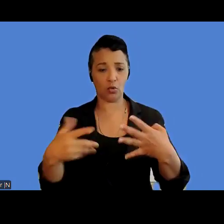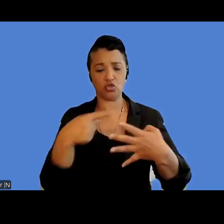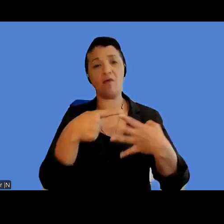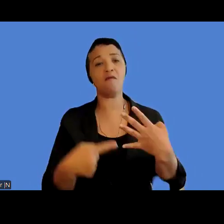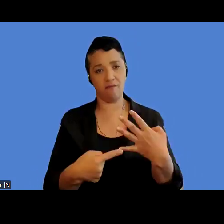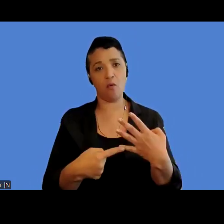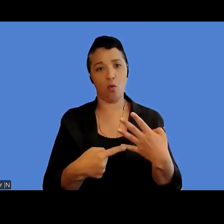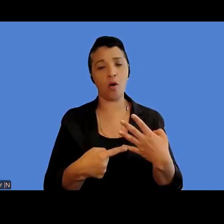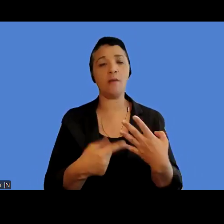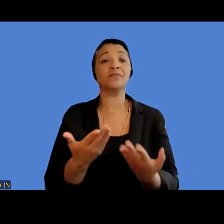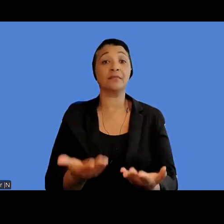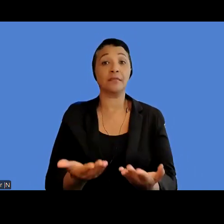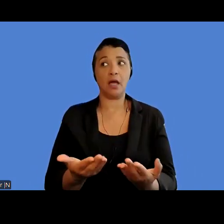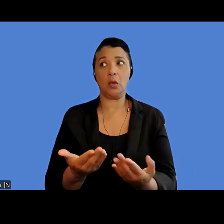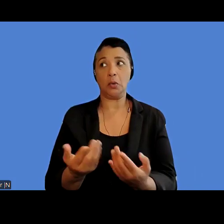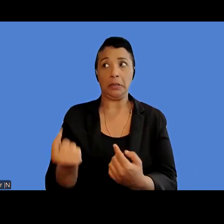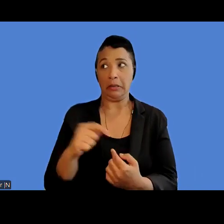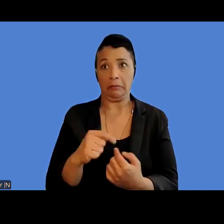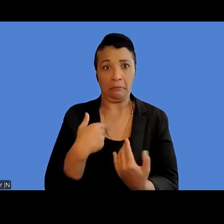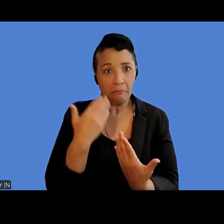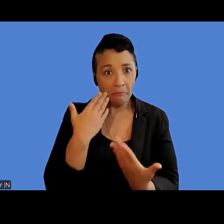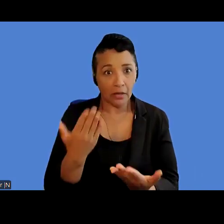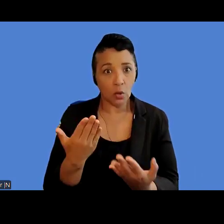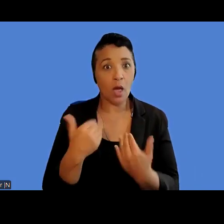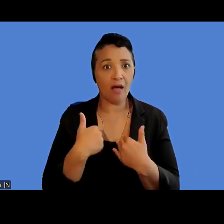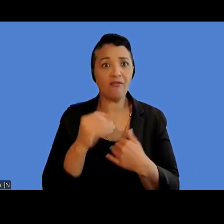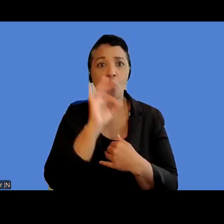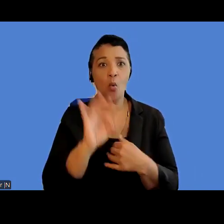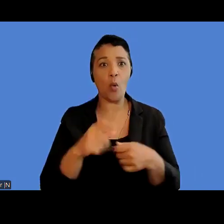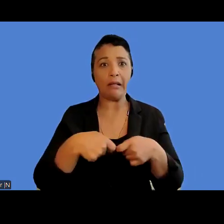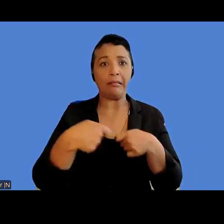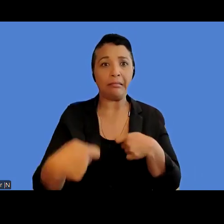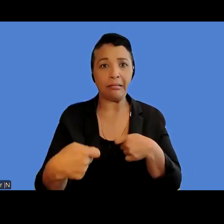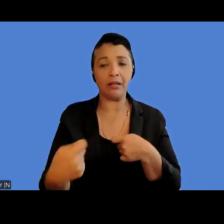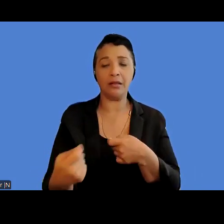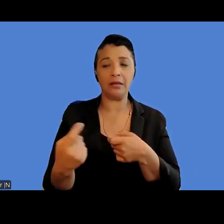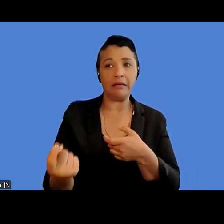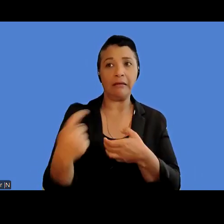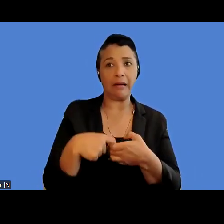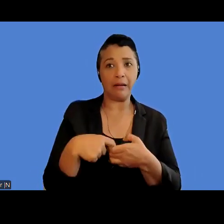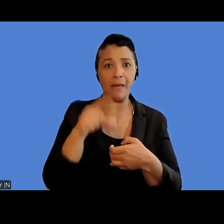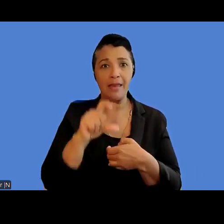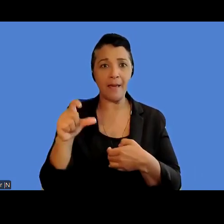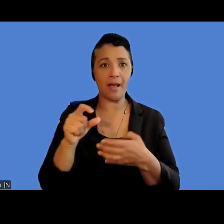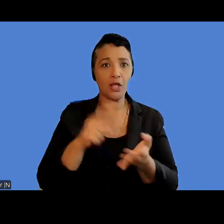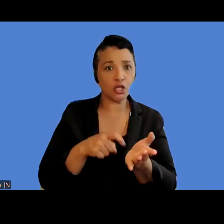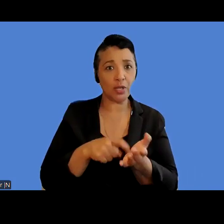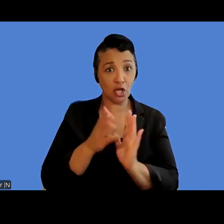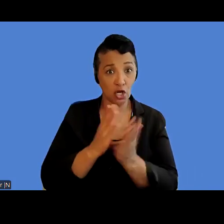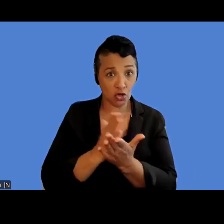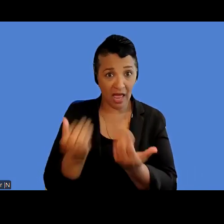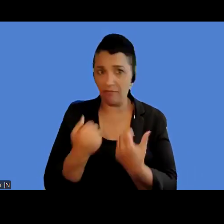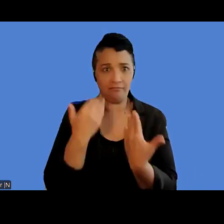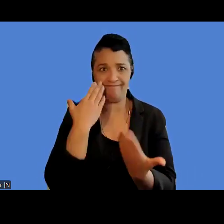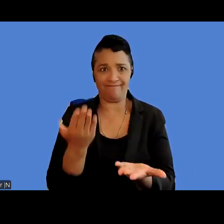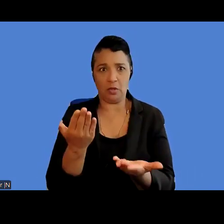interpreters finally came or not, because we had some delay with interpreters in Nepali and Swahili. But anyway,